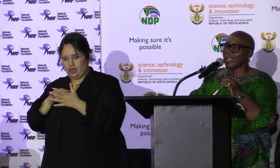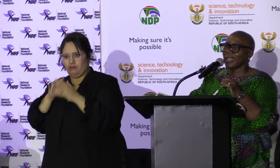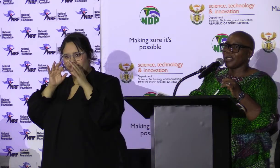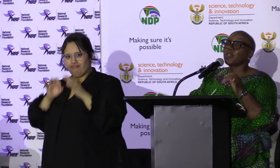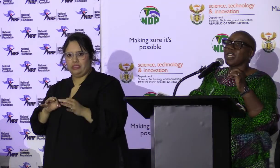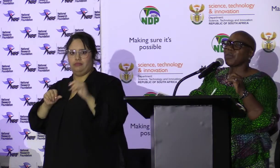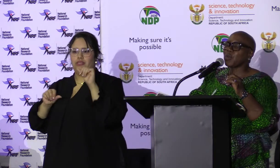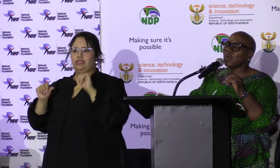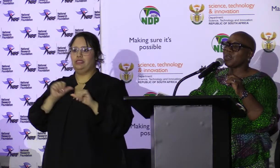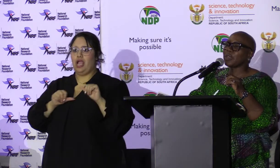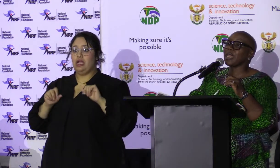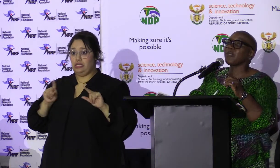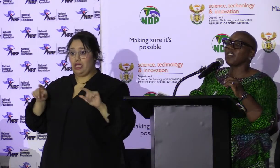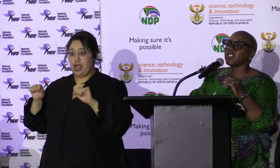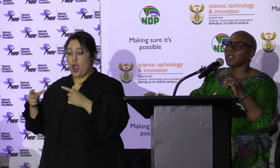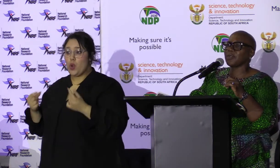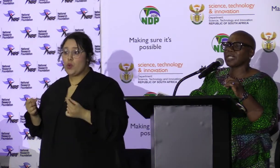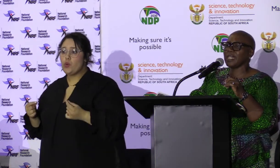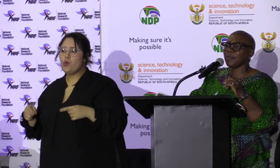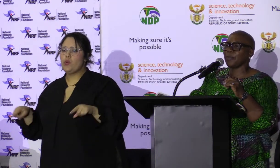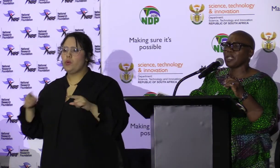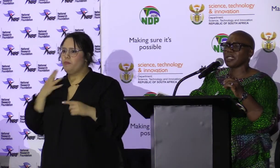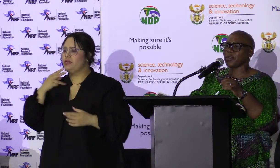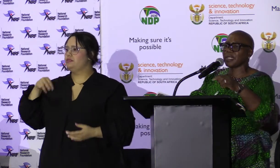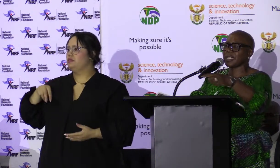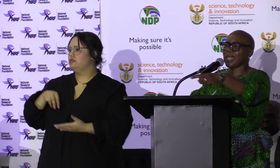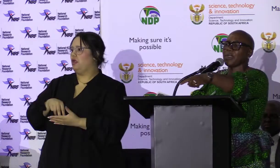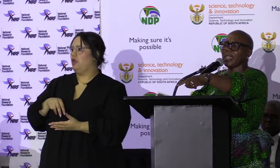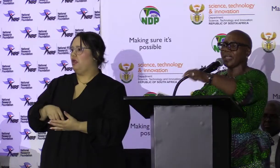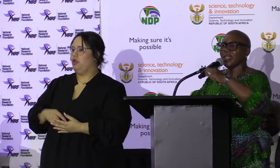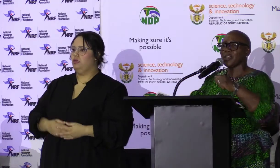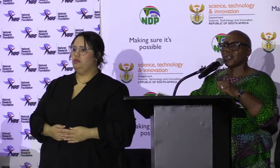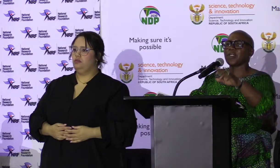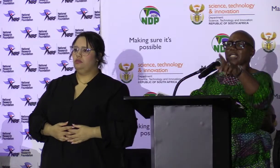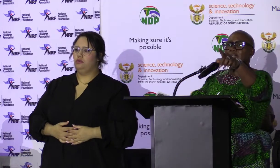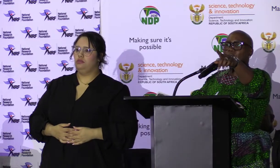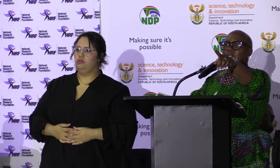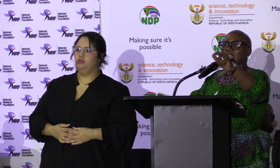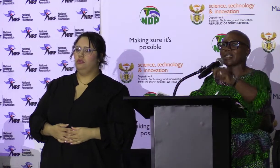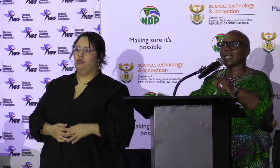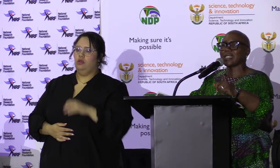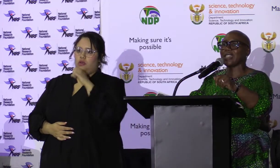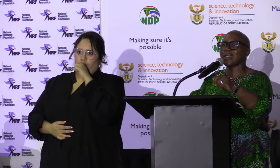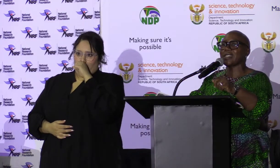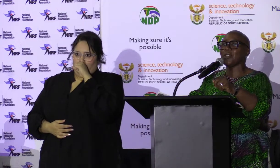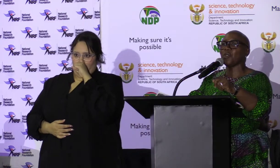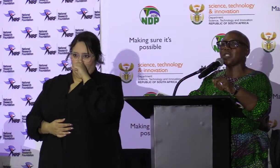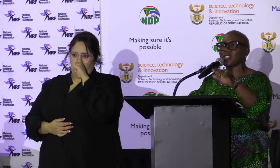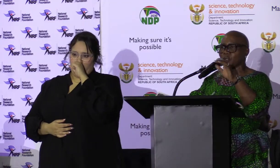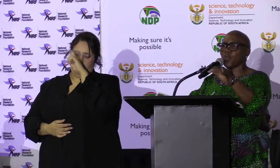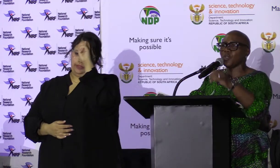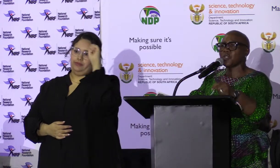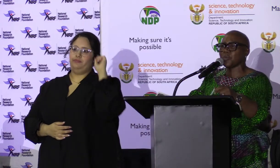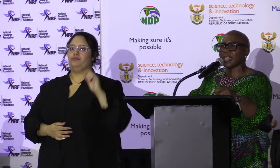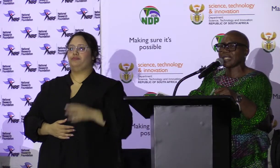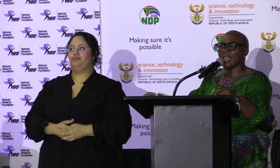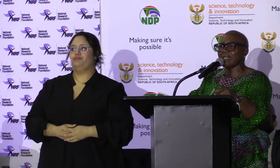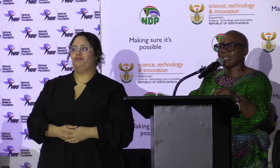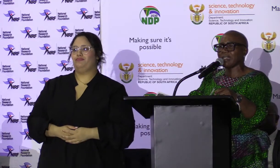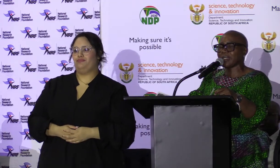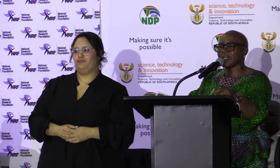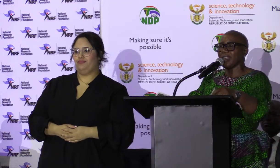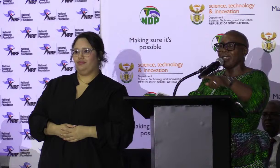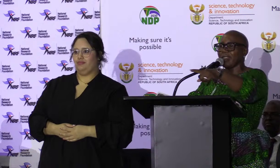science, you can be cool, you can be fashionable. Stand up when you see us, come here, so that those youngsters can see what it's cool to